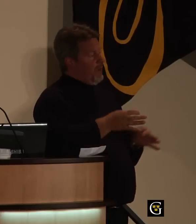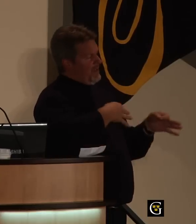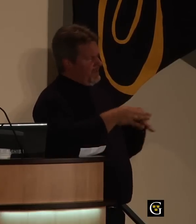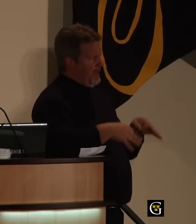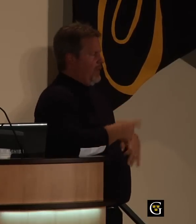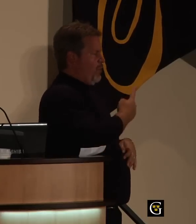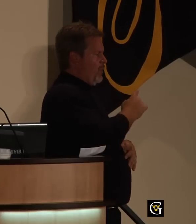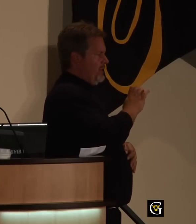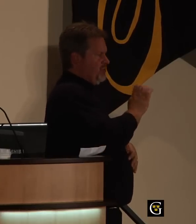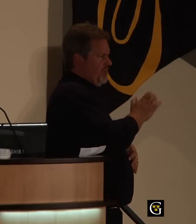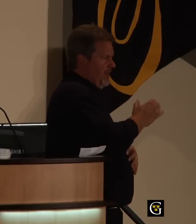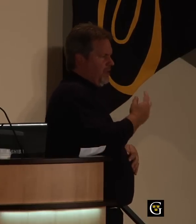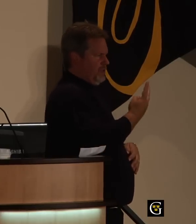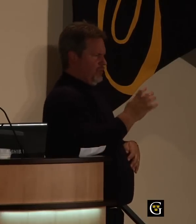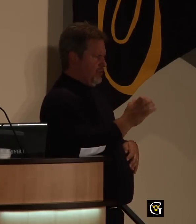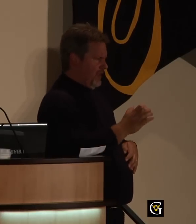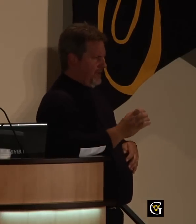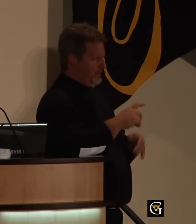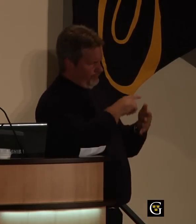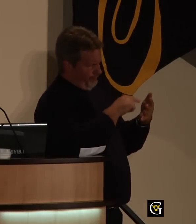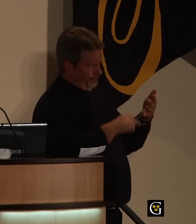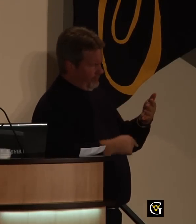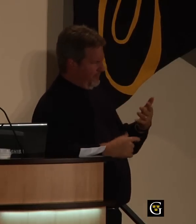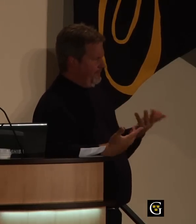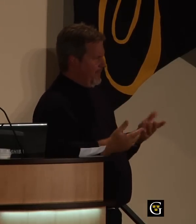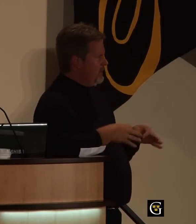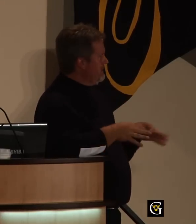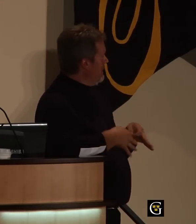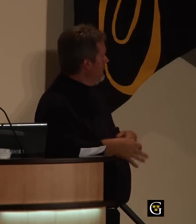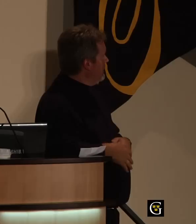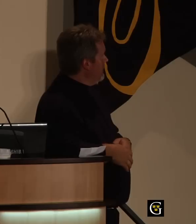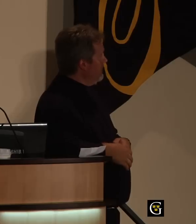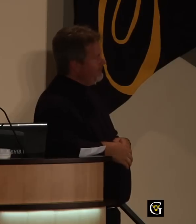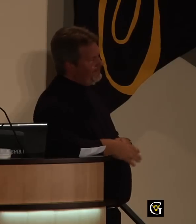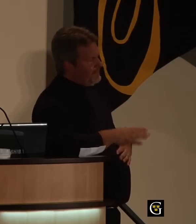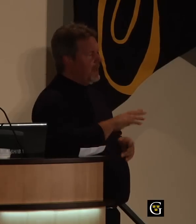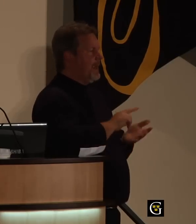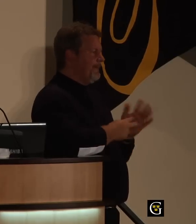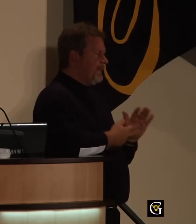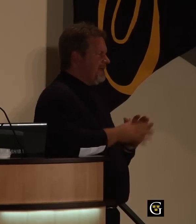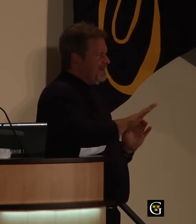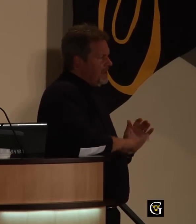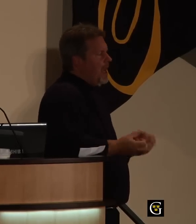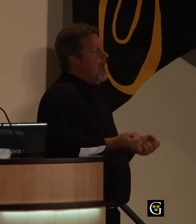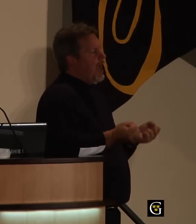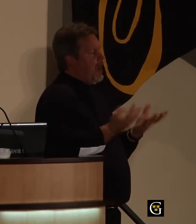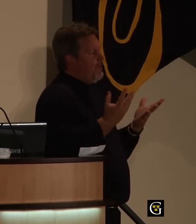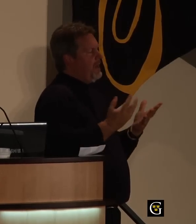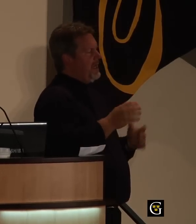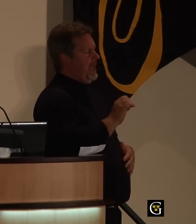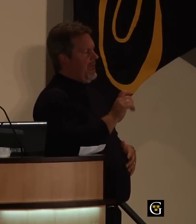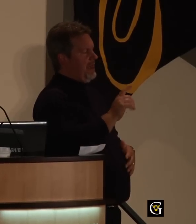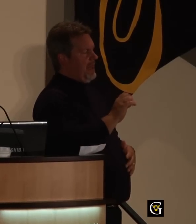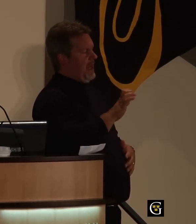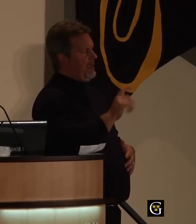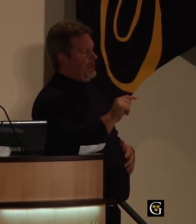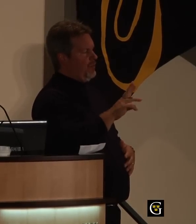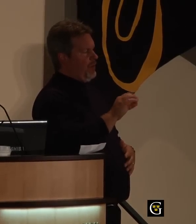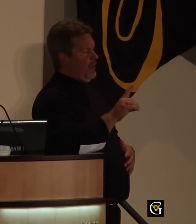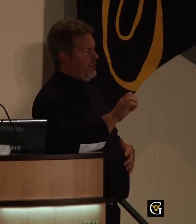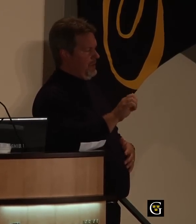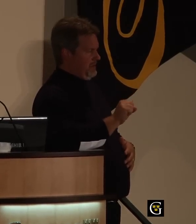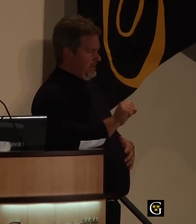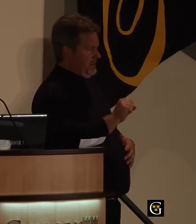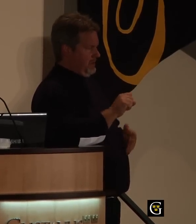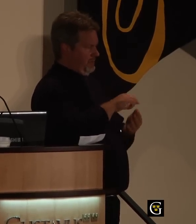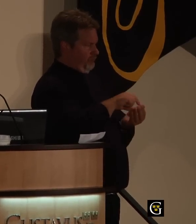two-channel, four-channel business is. That roughly means the number of electrodes. The very earliest